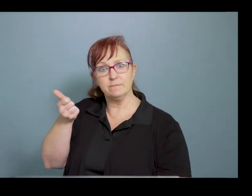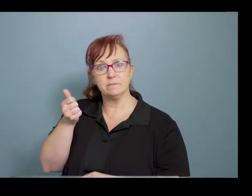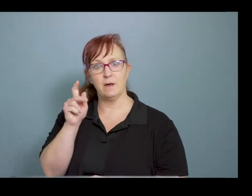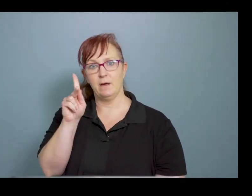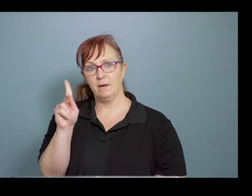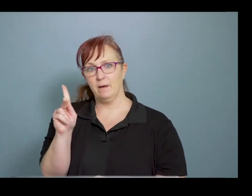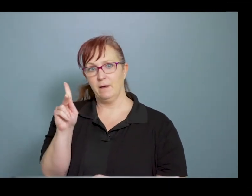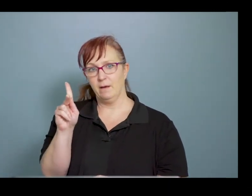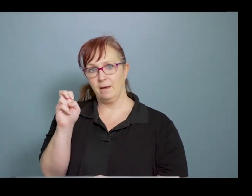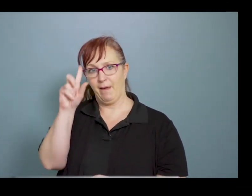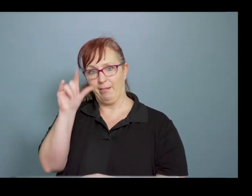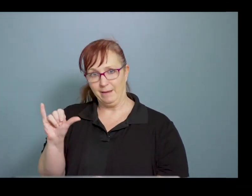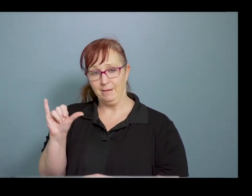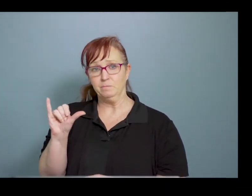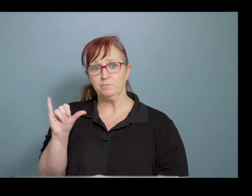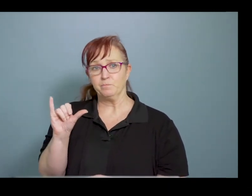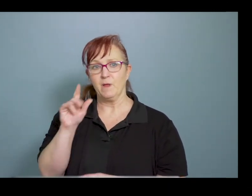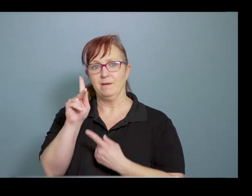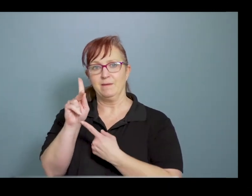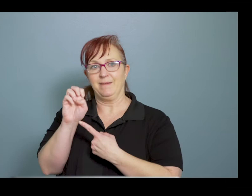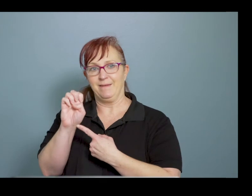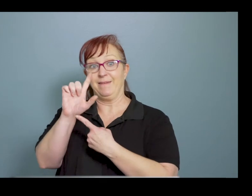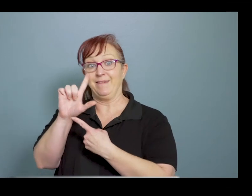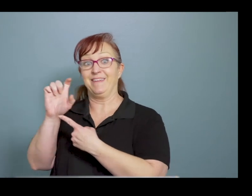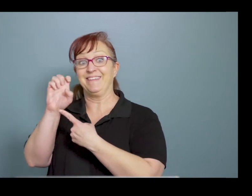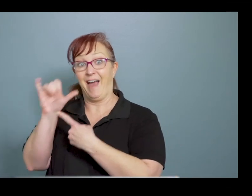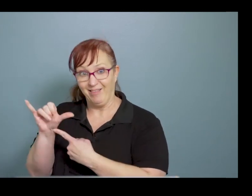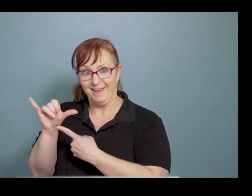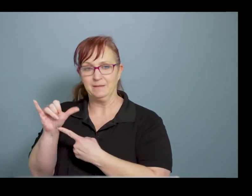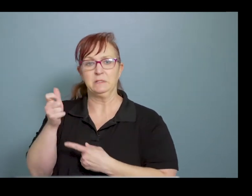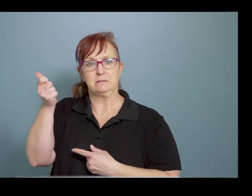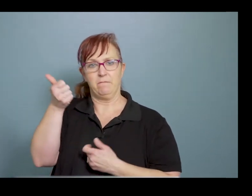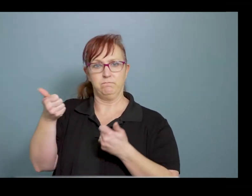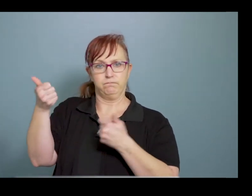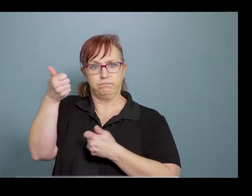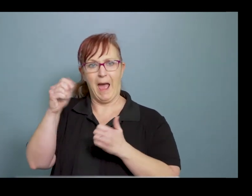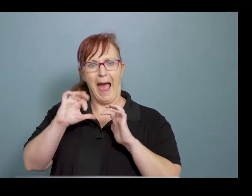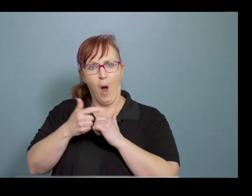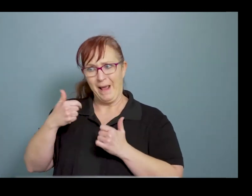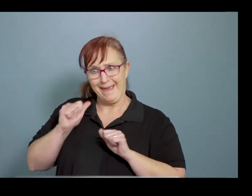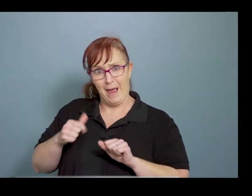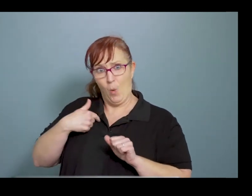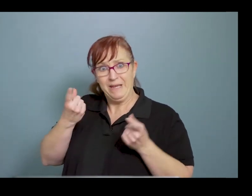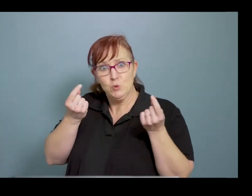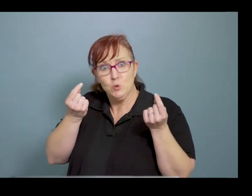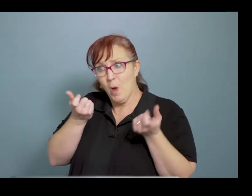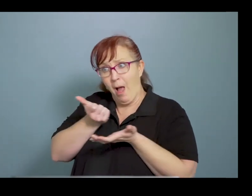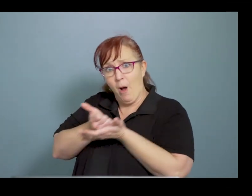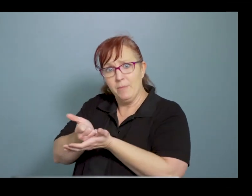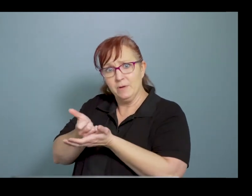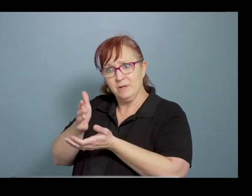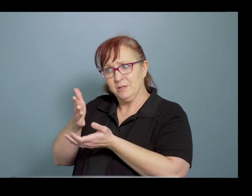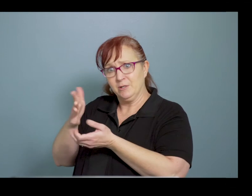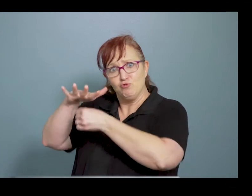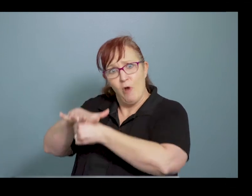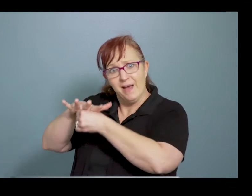Her question is, what are the actions you can take as a manager to help lower stress? But I think that applies for all